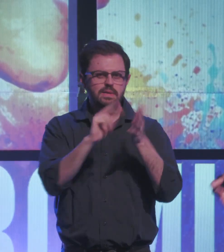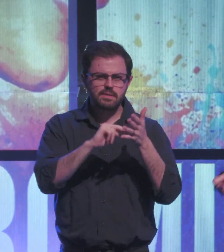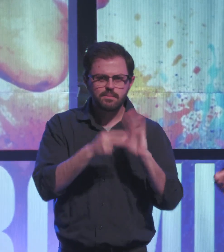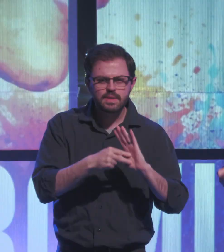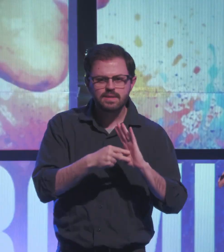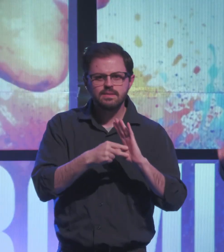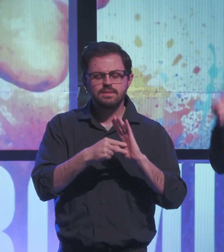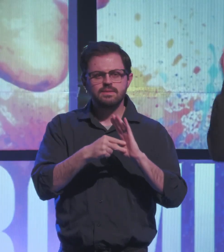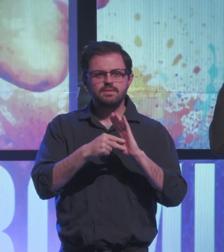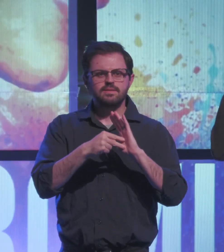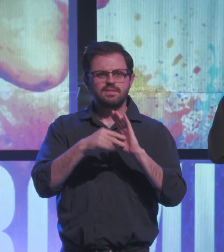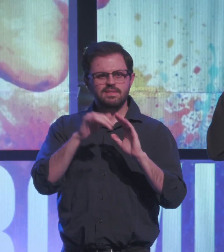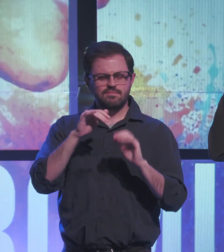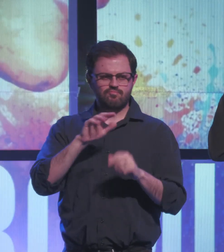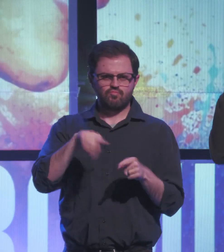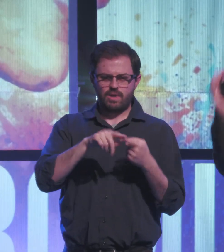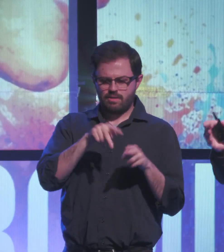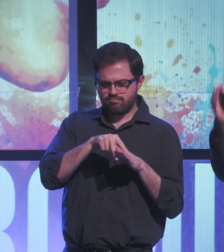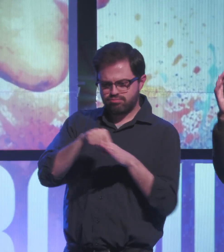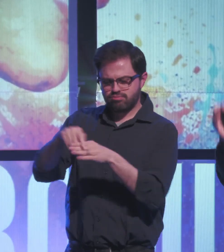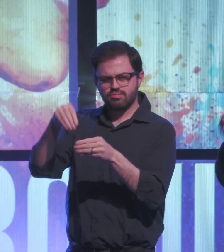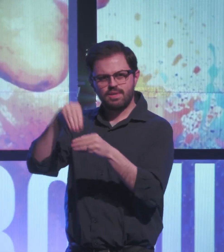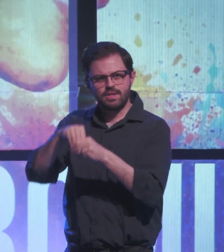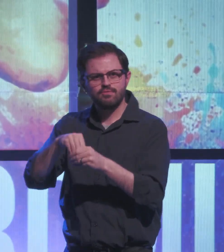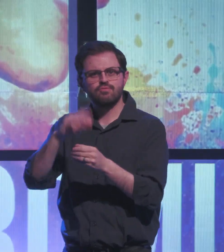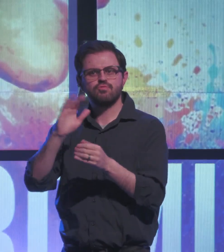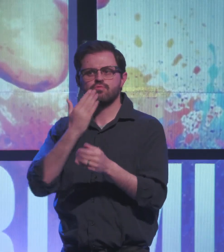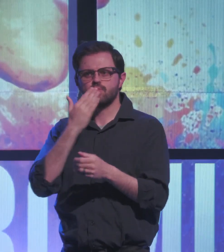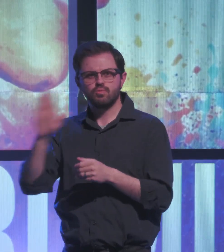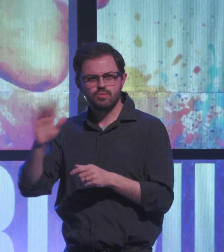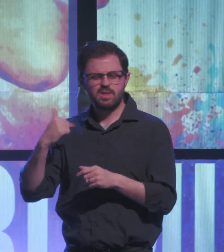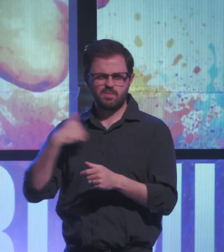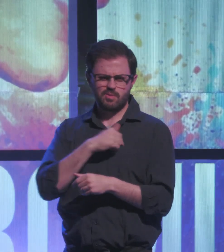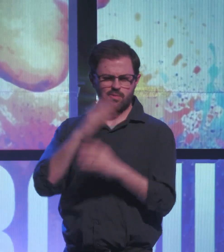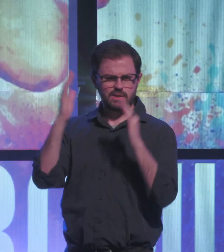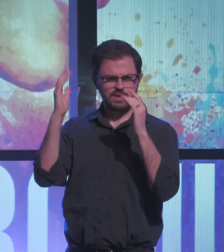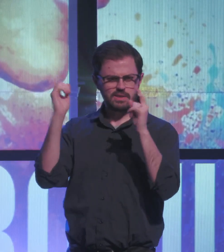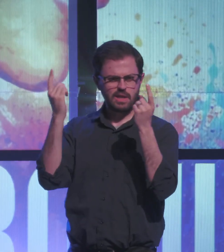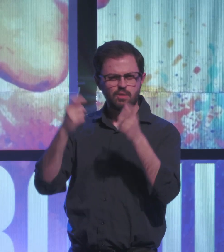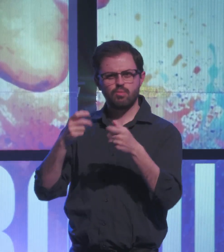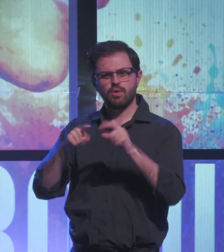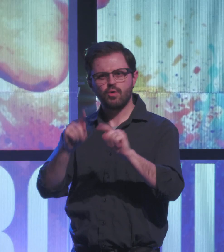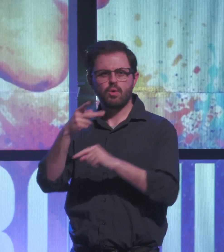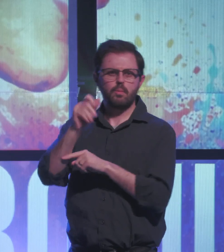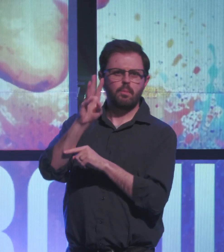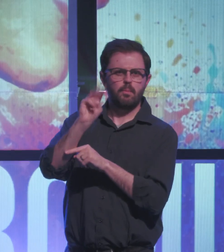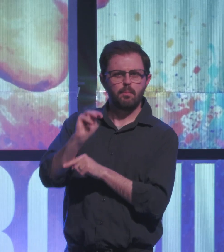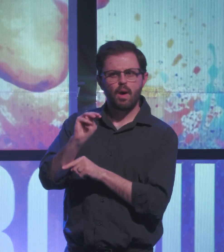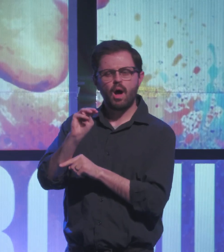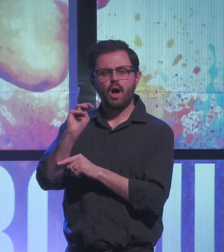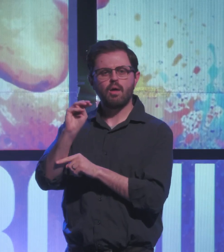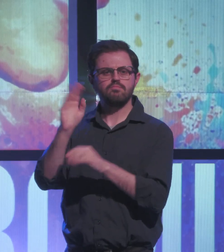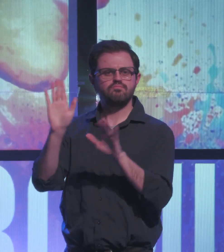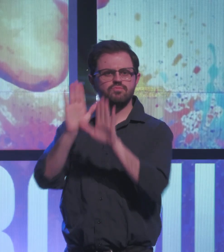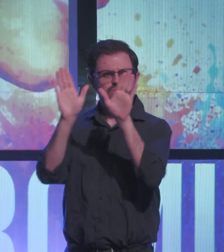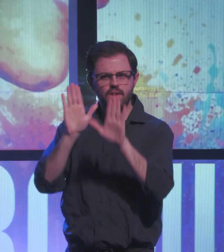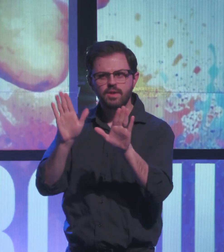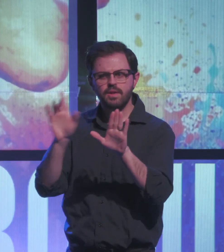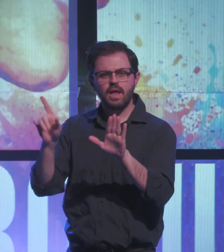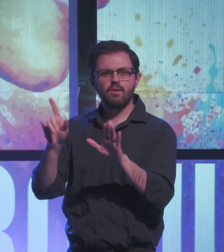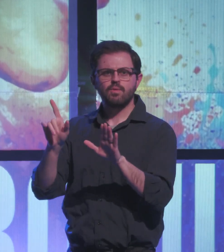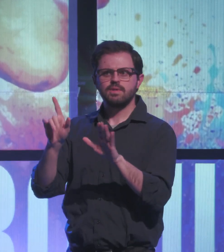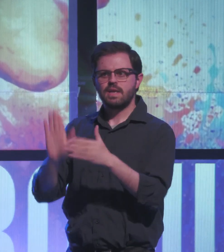on Palm Sunday was a demonstration against the Pax Romana, the peace of Rome, which was through strength